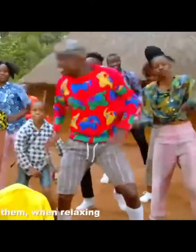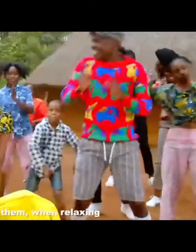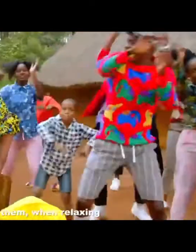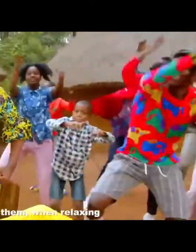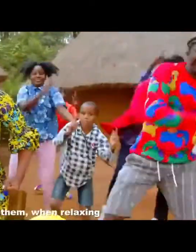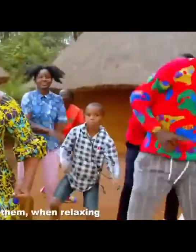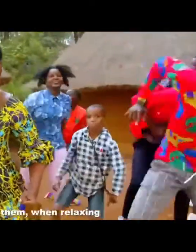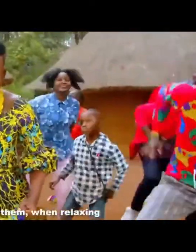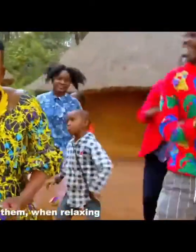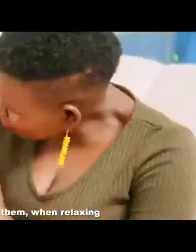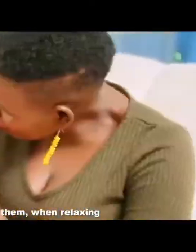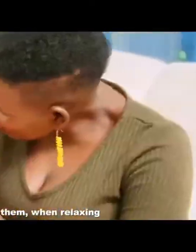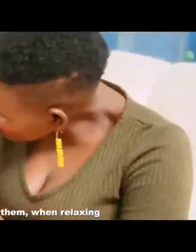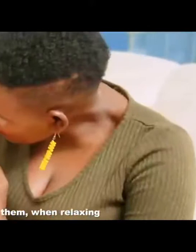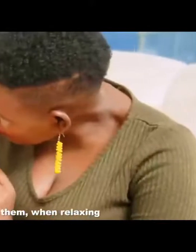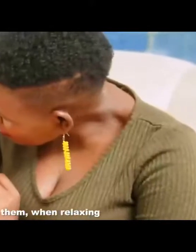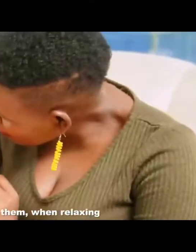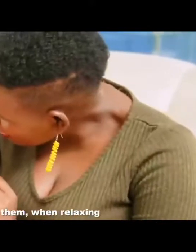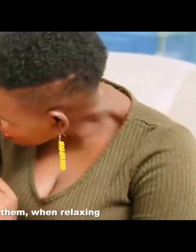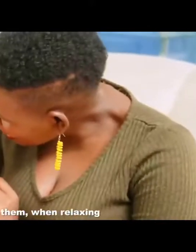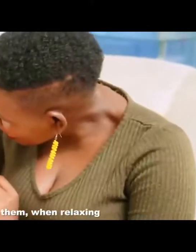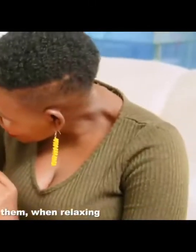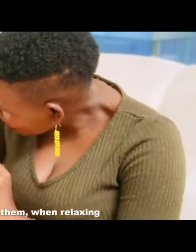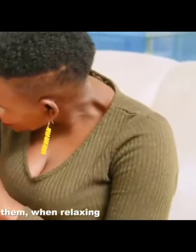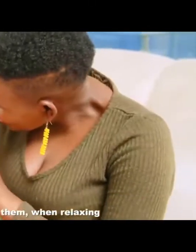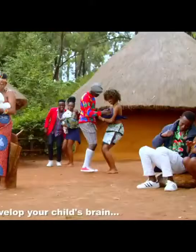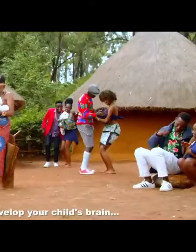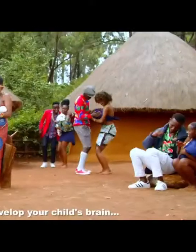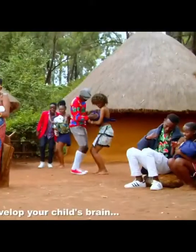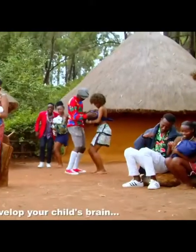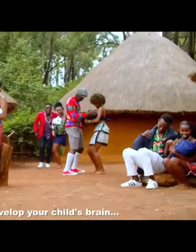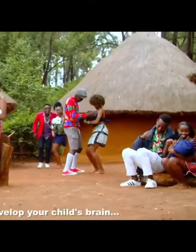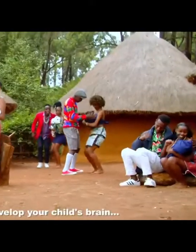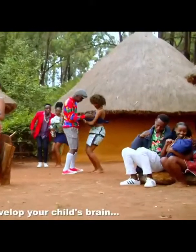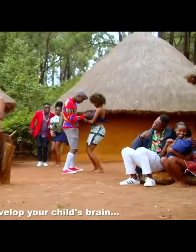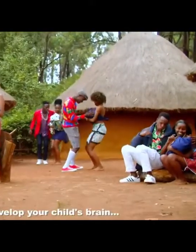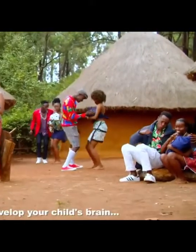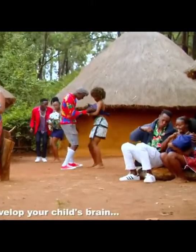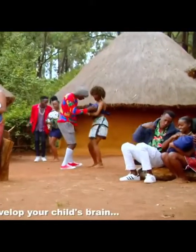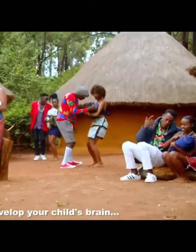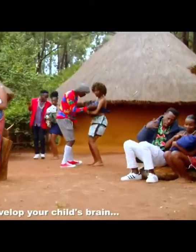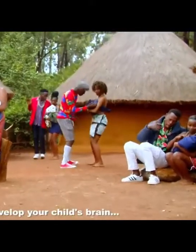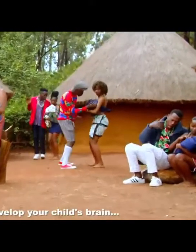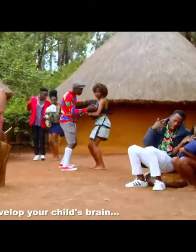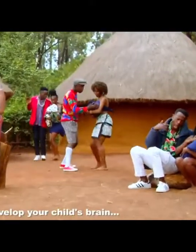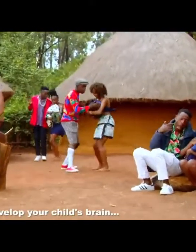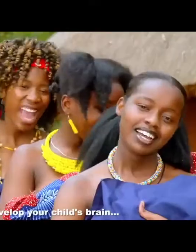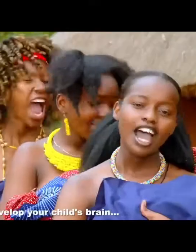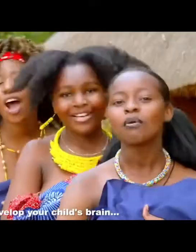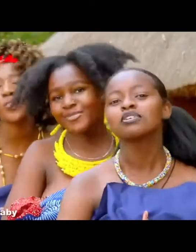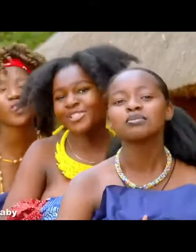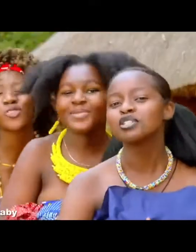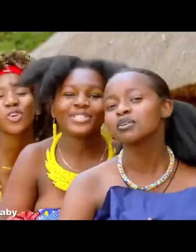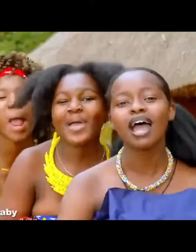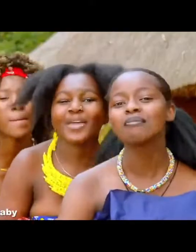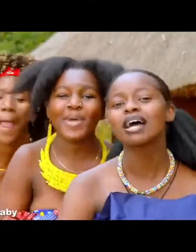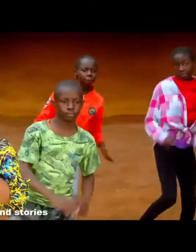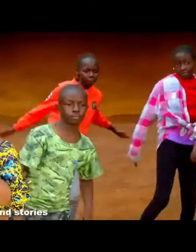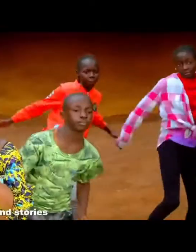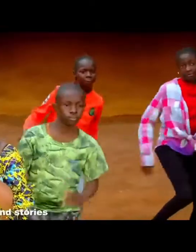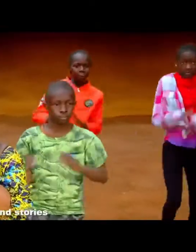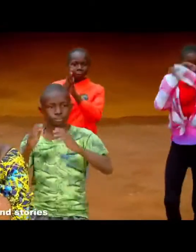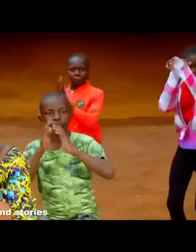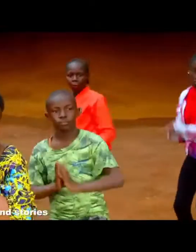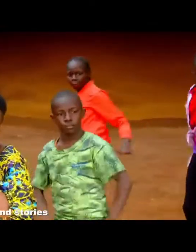Wakati unamwosha mwimbie, unapoketi umchezeshe, ubongo wake ufunguke. Buja buja baby